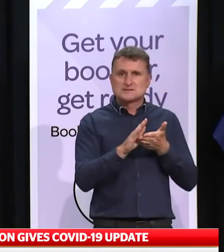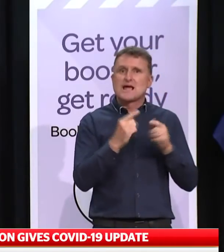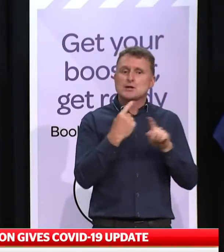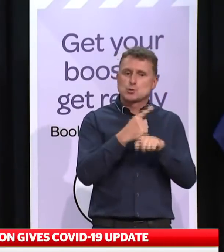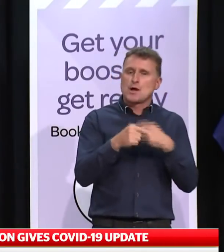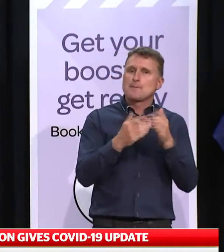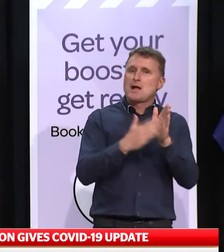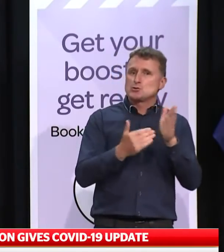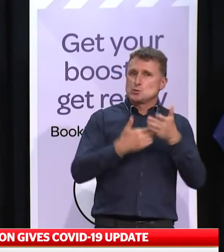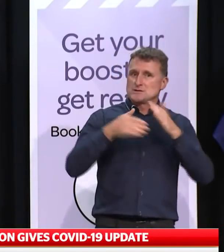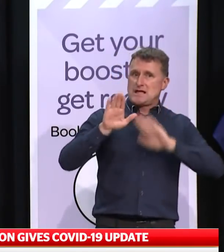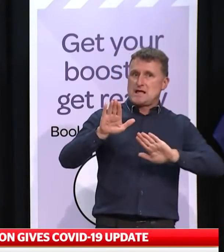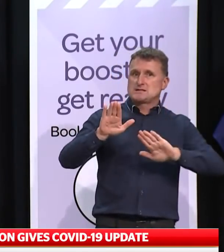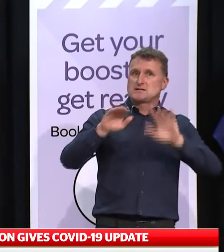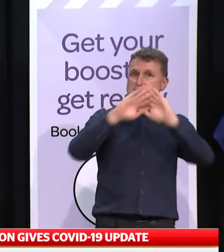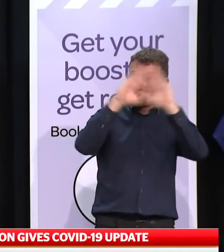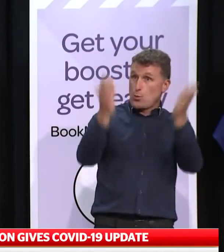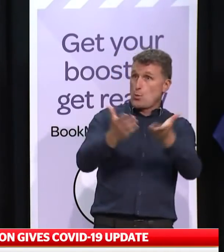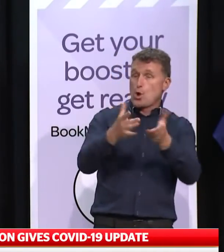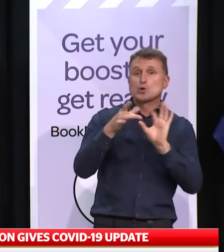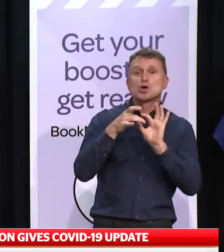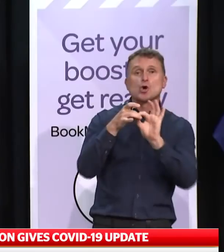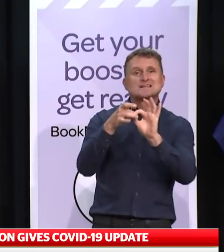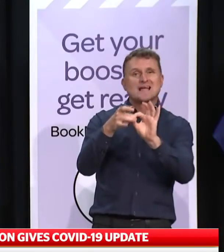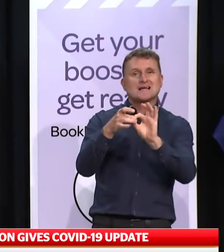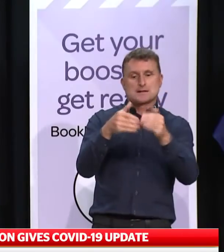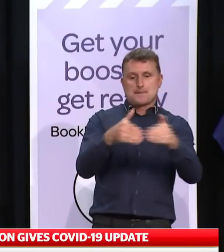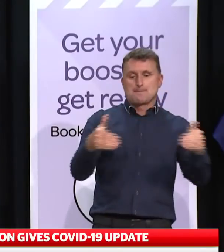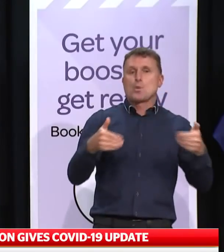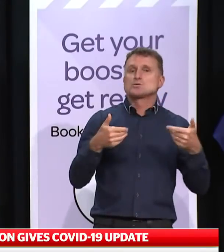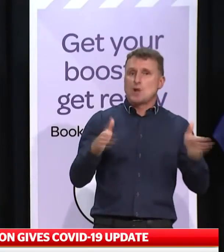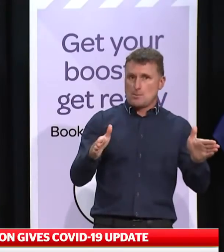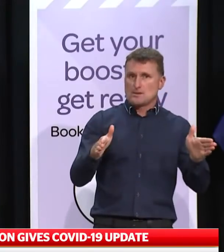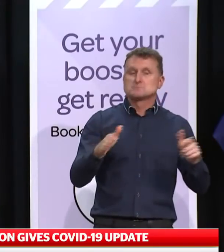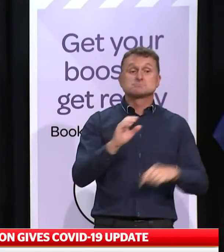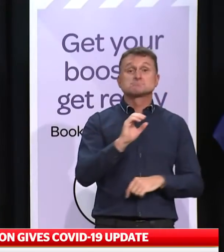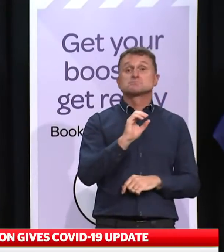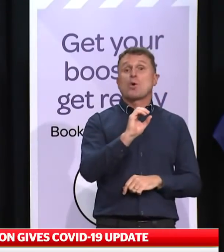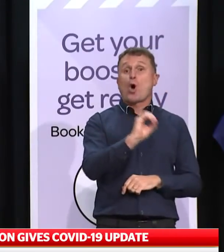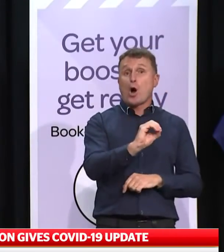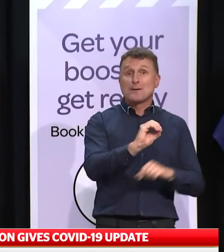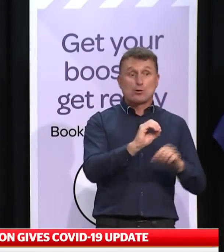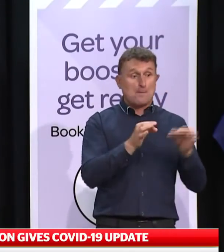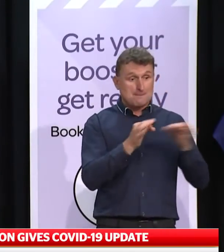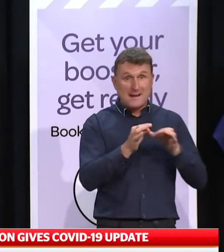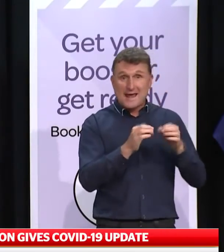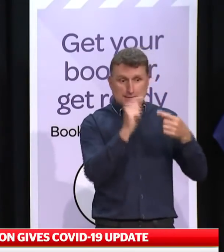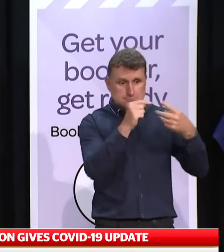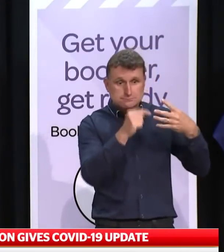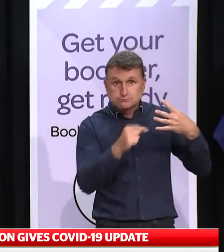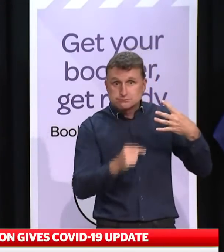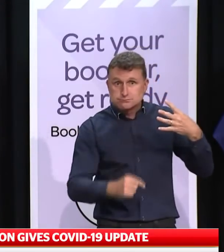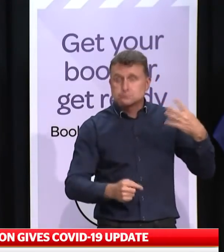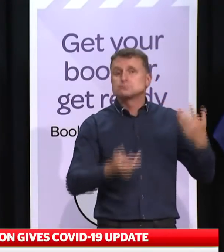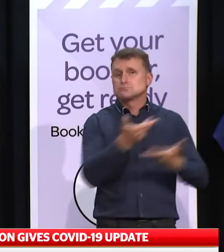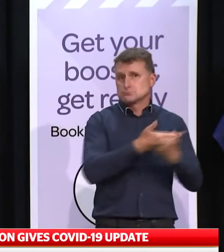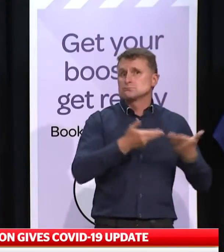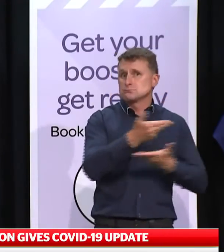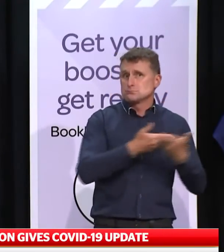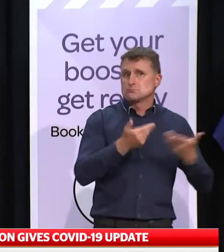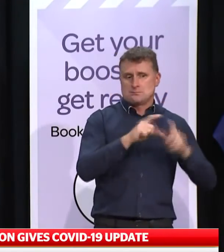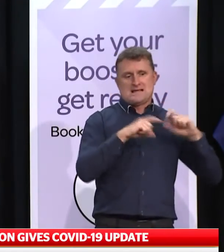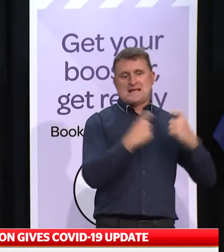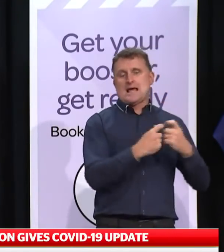Zealand, and as you would expect, we discussed all aspects of the Omicron response. And has the government or Chris Hipkins sought Crown